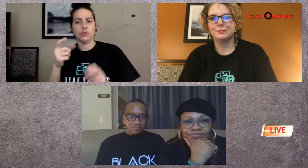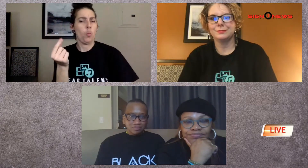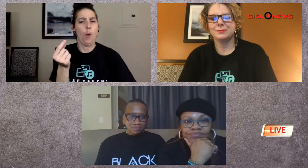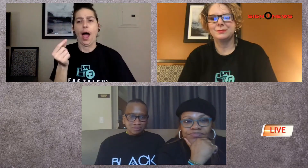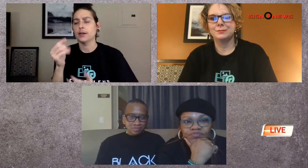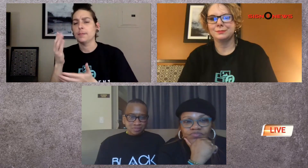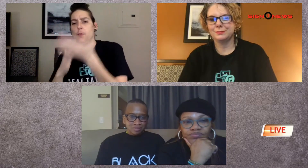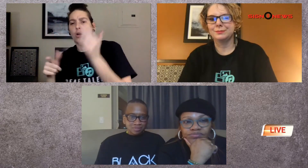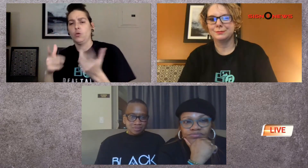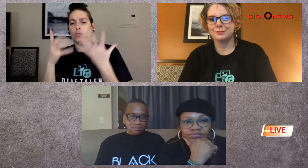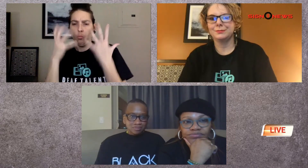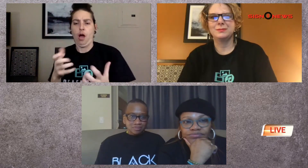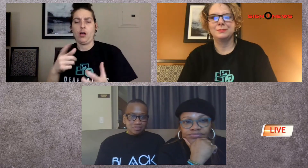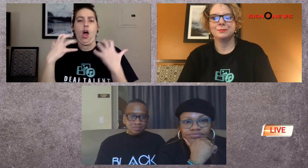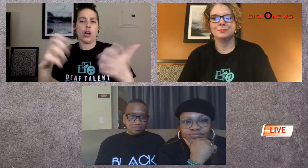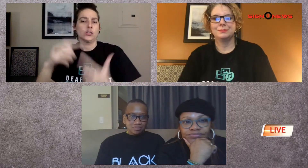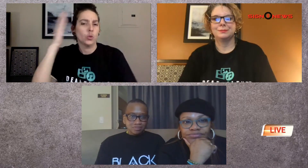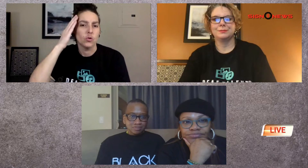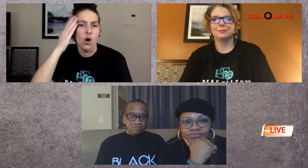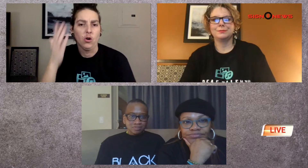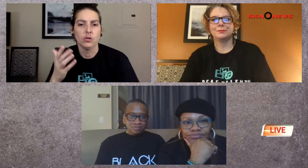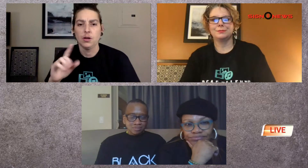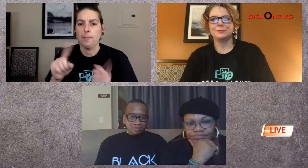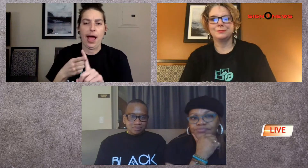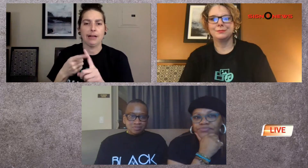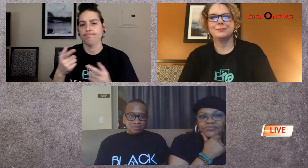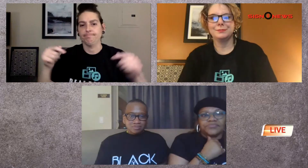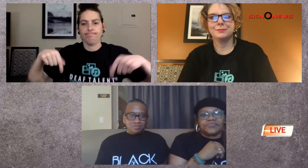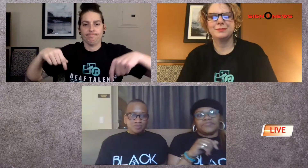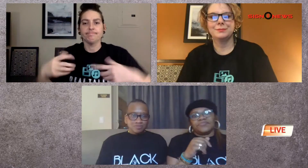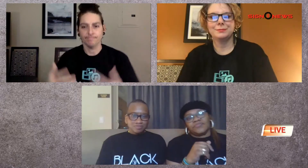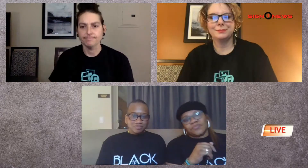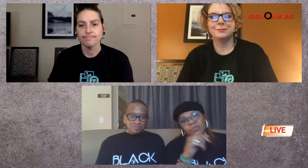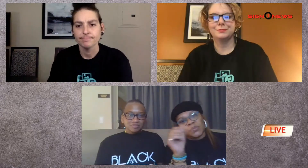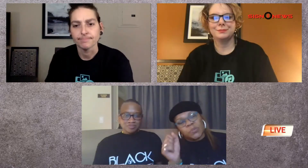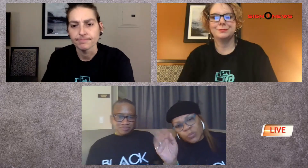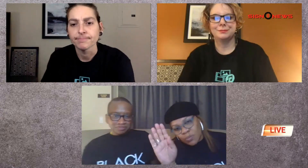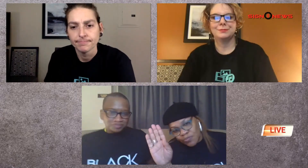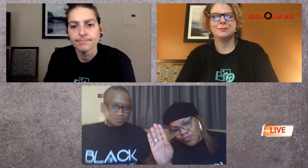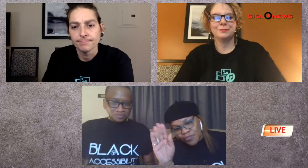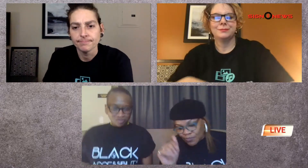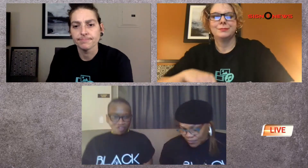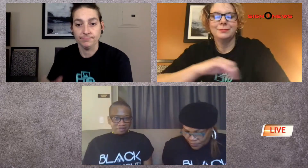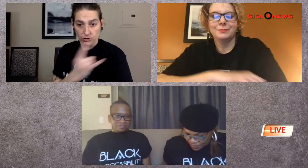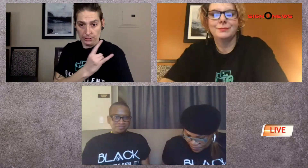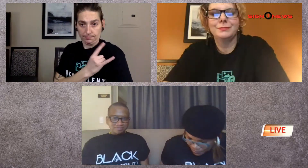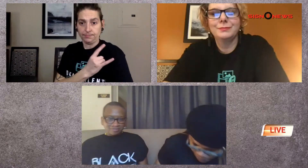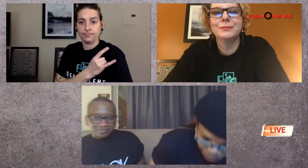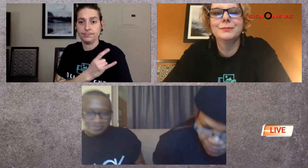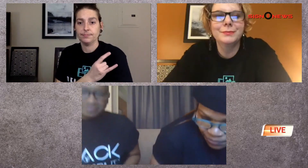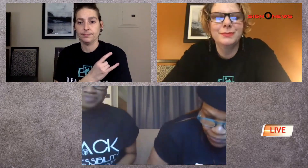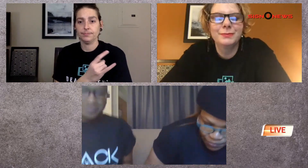an opportunity in that first few minutes. What do you want the audience to know about us?